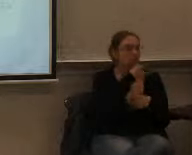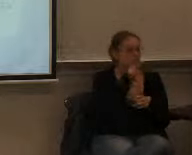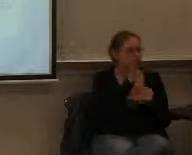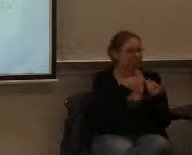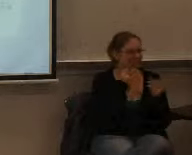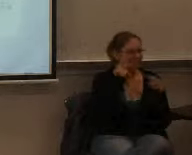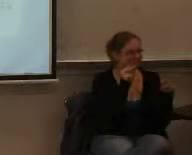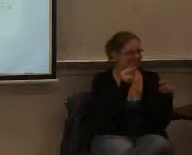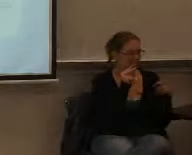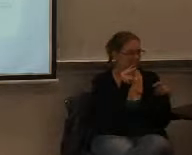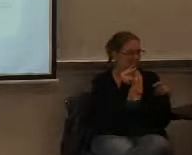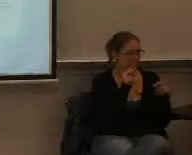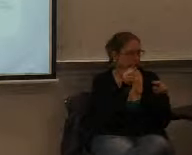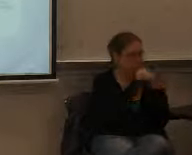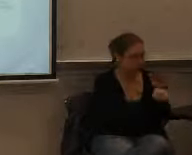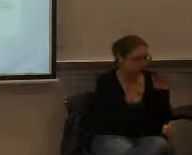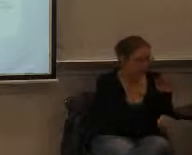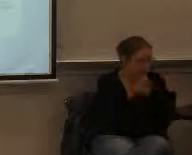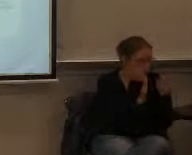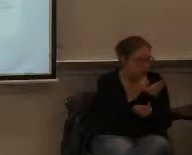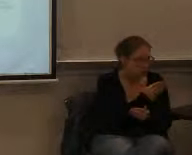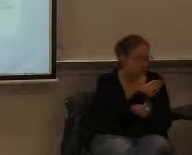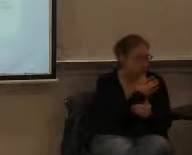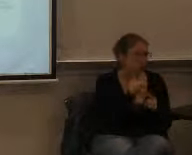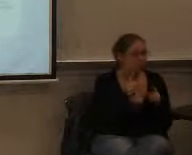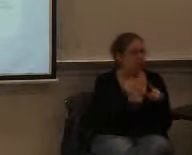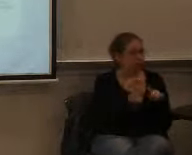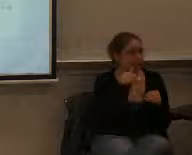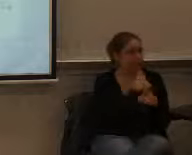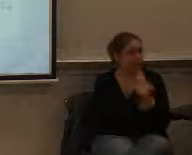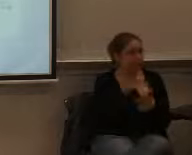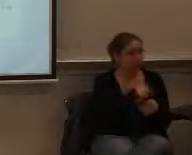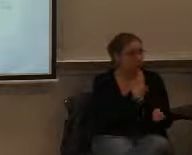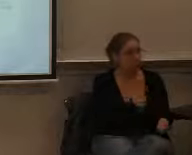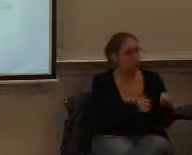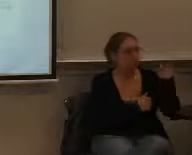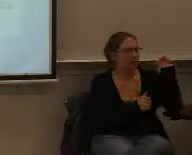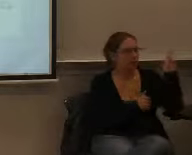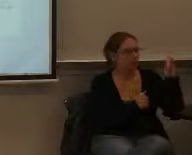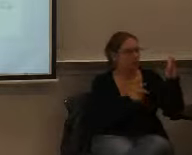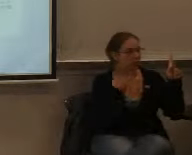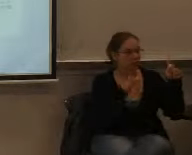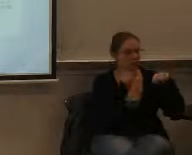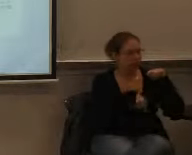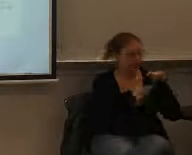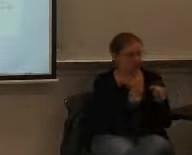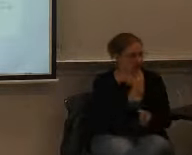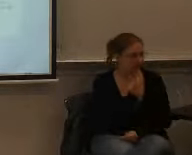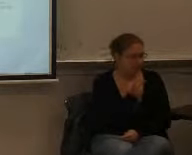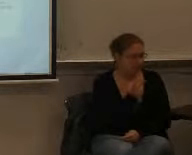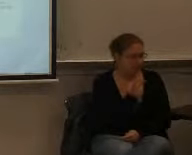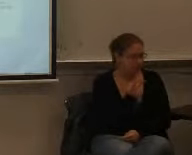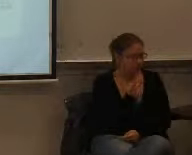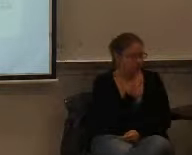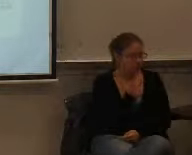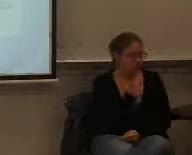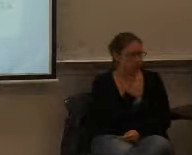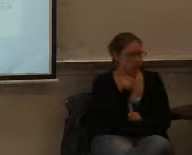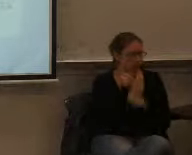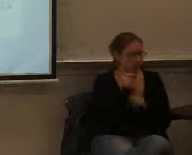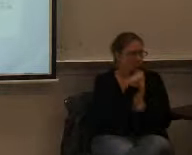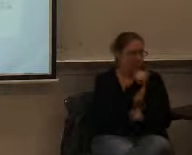seen, and then they go back up at night when the fish can't see them and get them. So they can get up where the algae